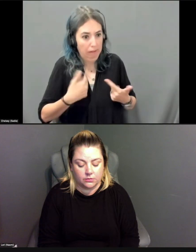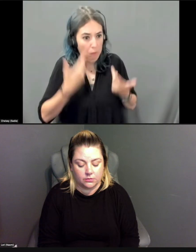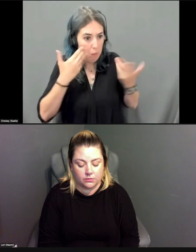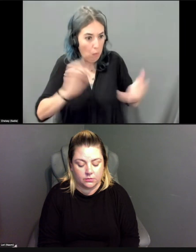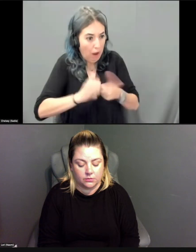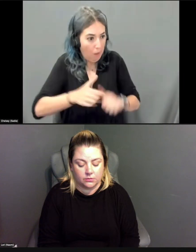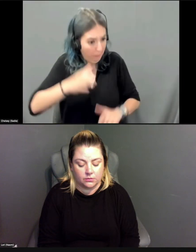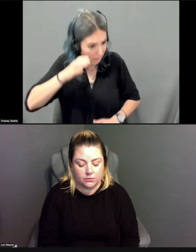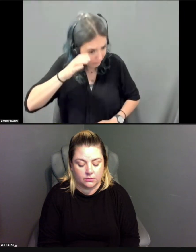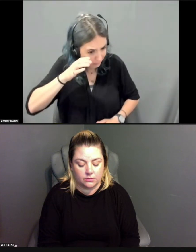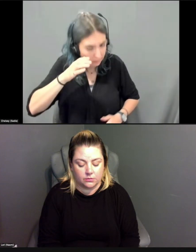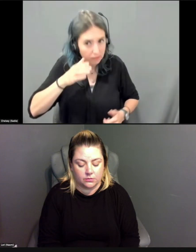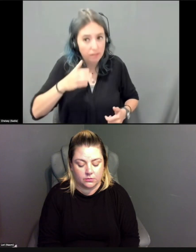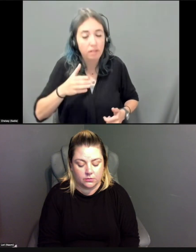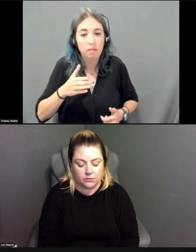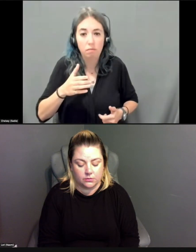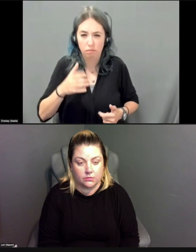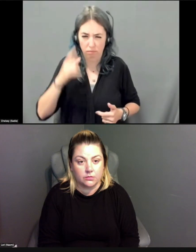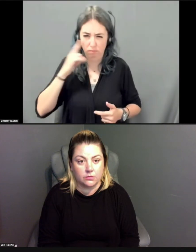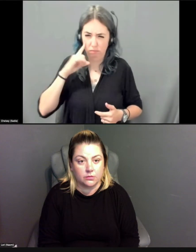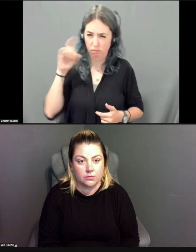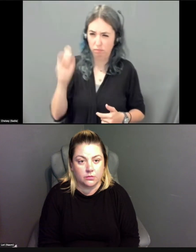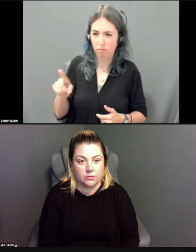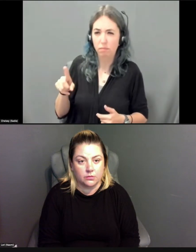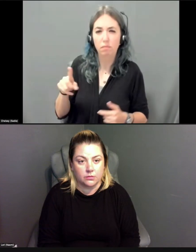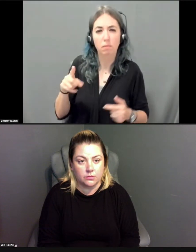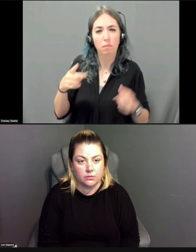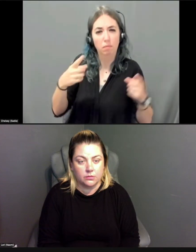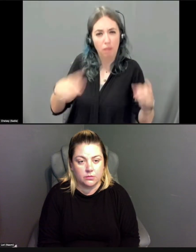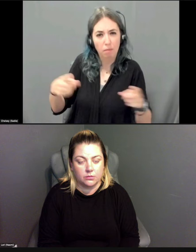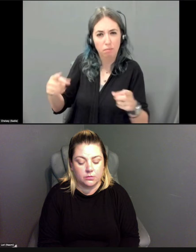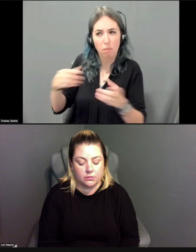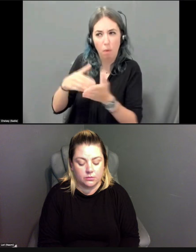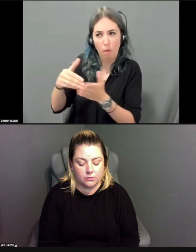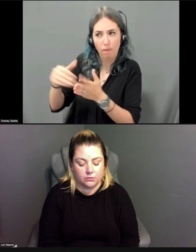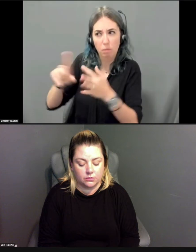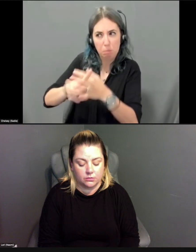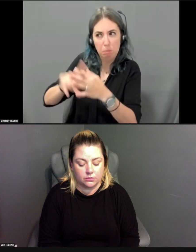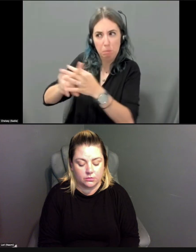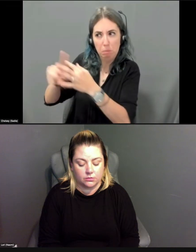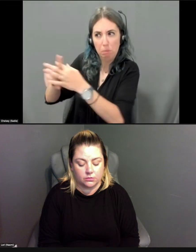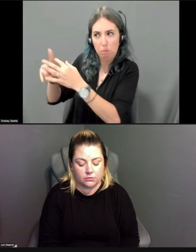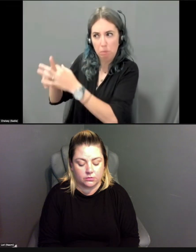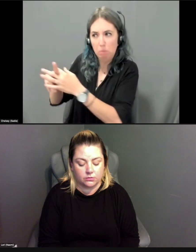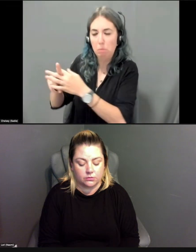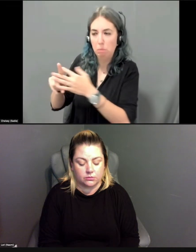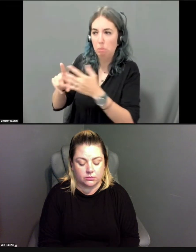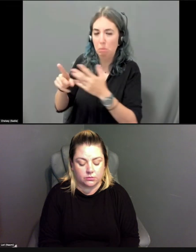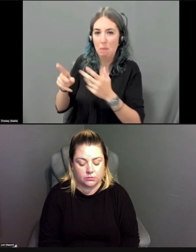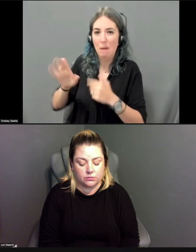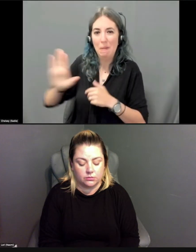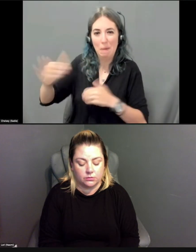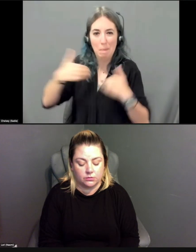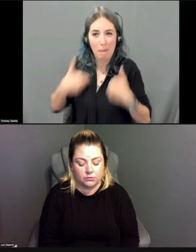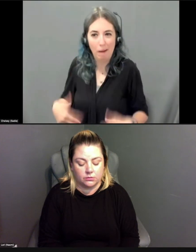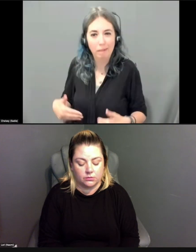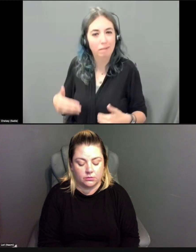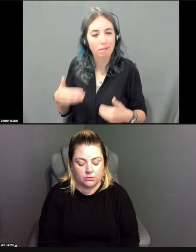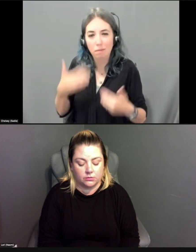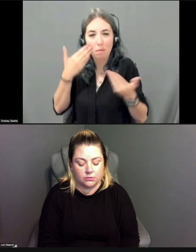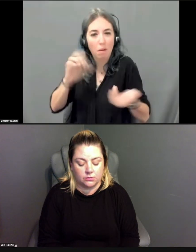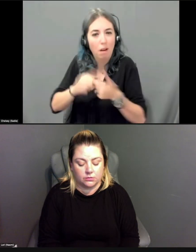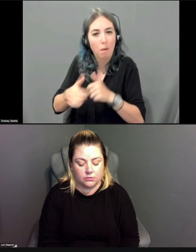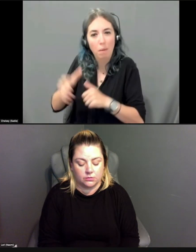our coaching clients and the people that we work with, is doing some of this work to be able to